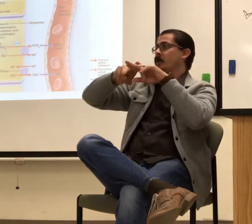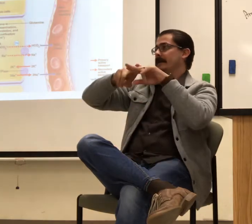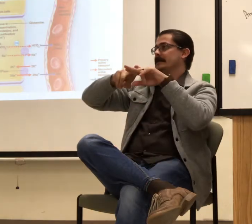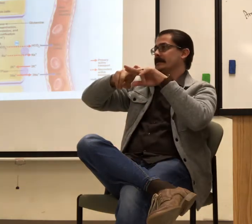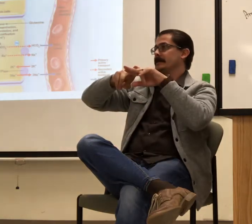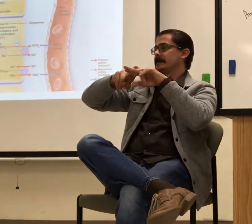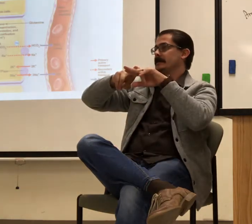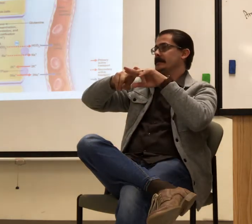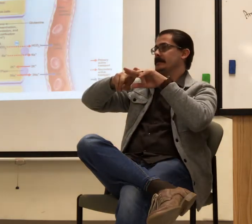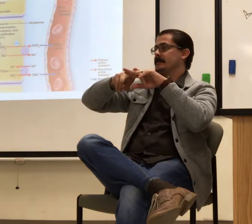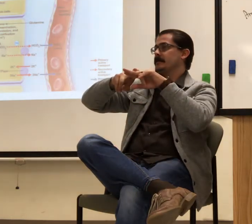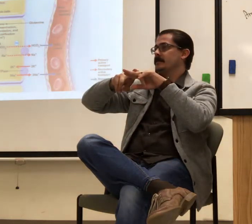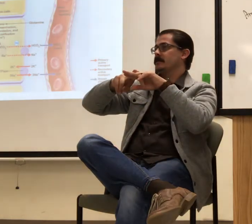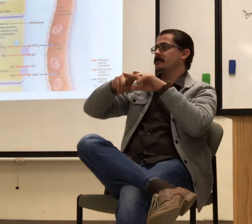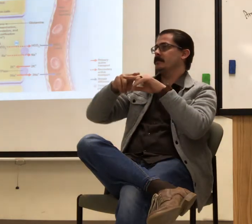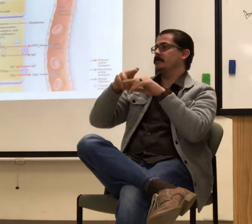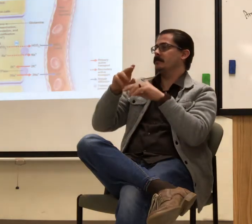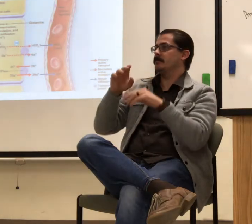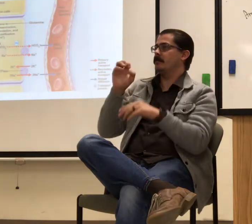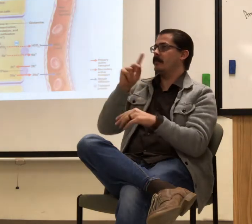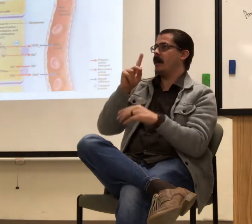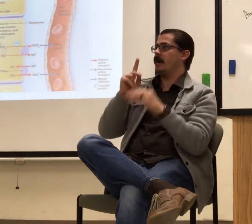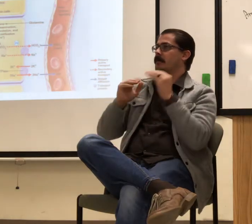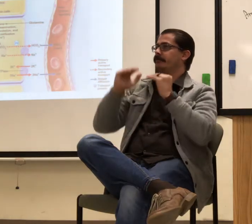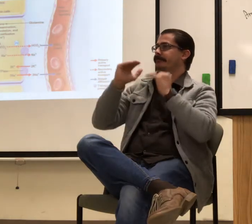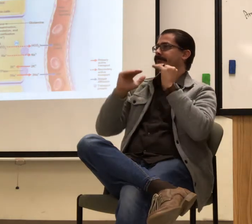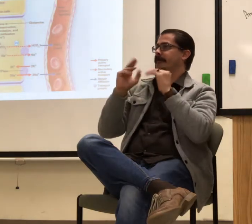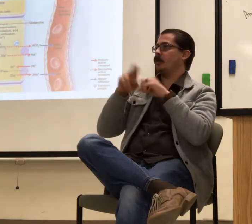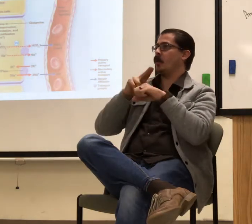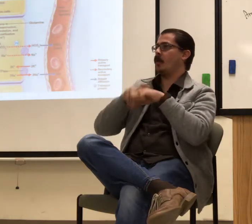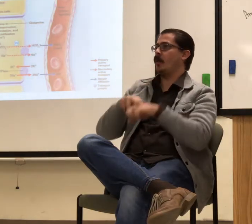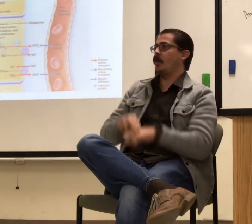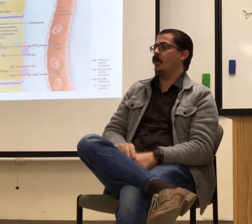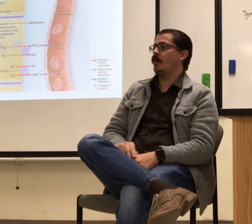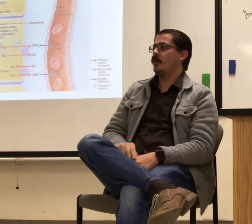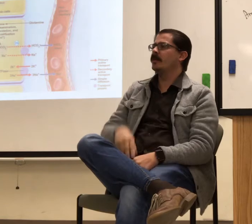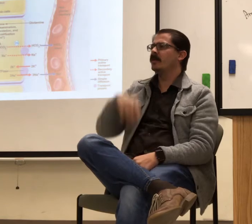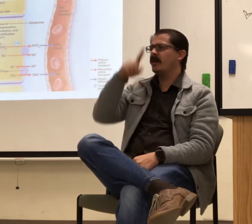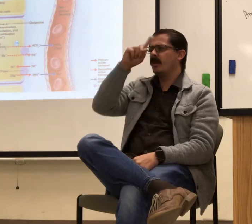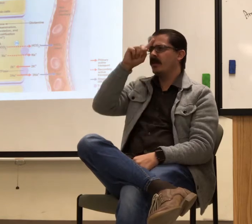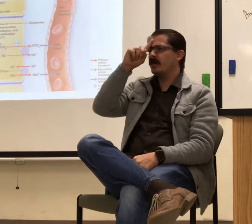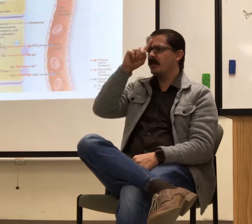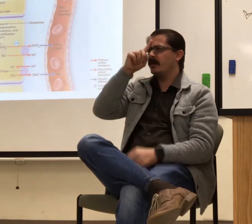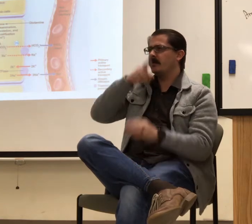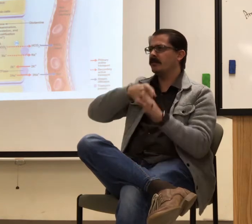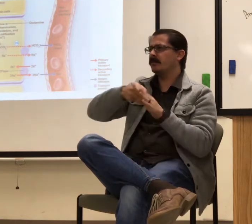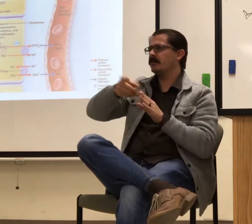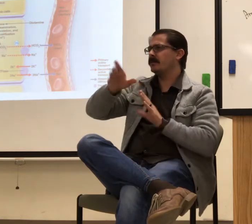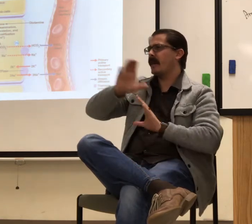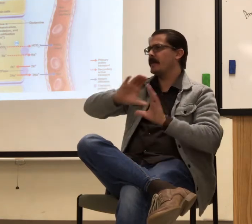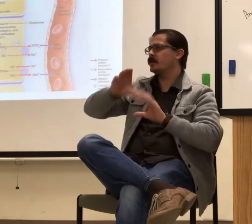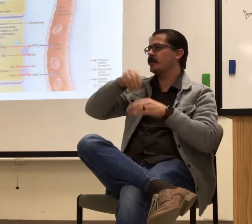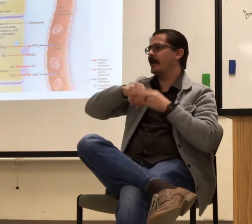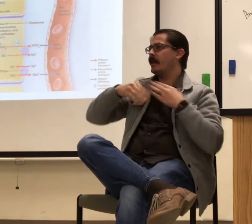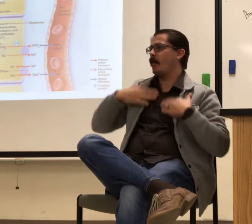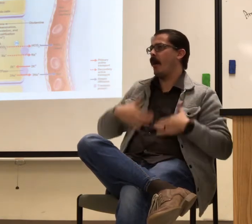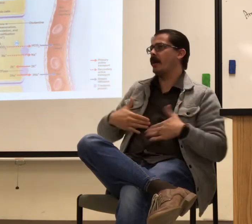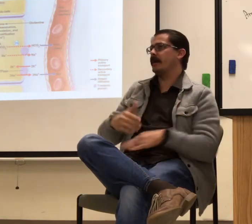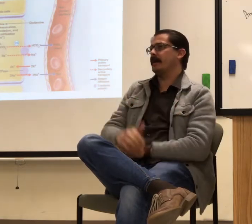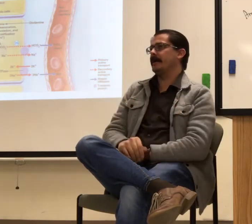increase back within the normal range. So, you know, I'm trying to get you to think about chemistry in the body. So